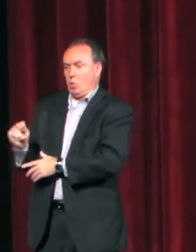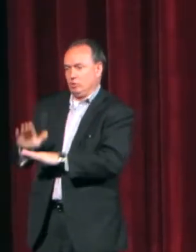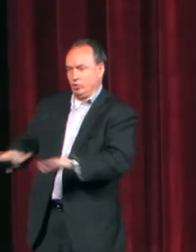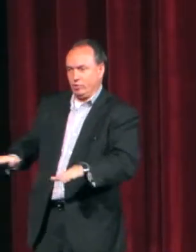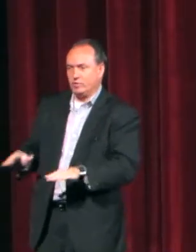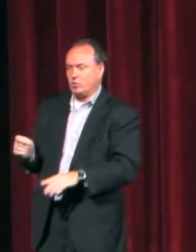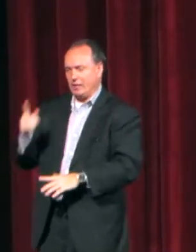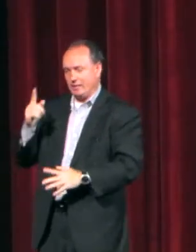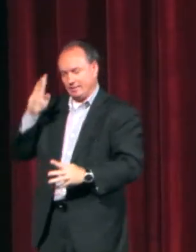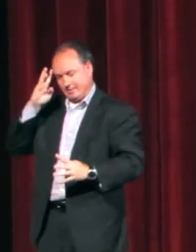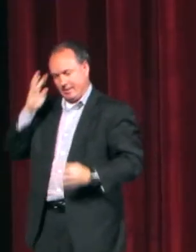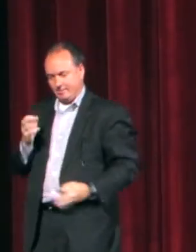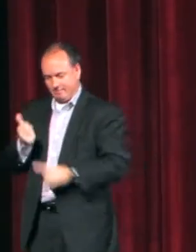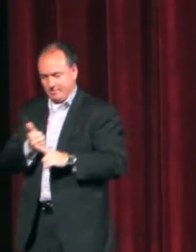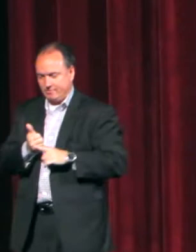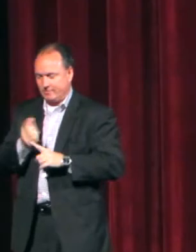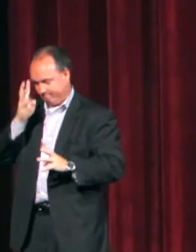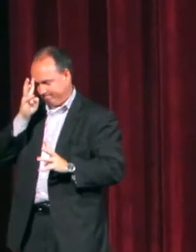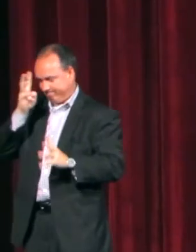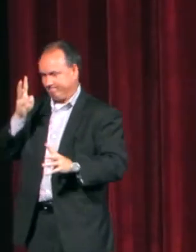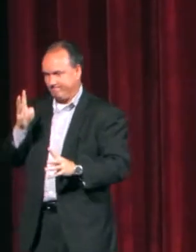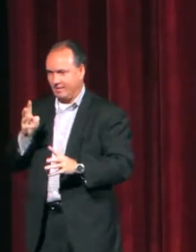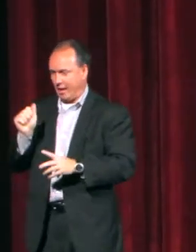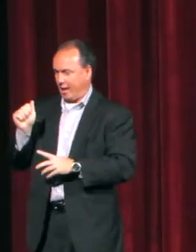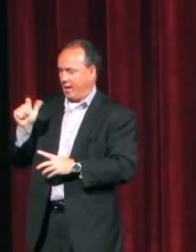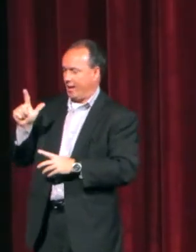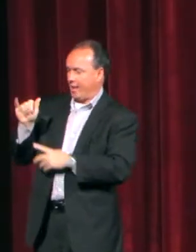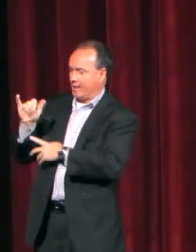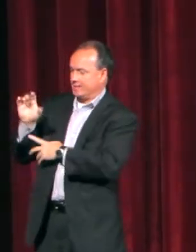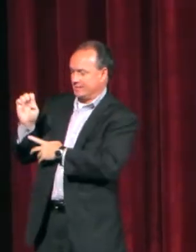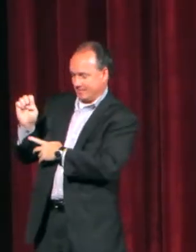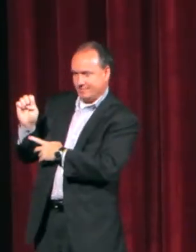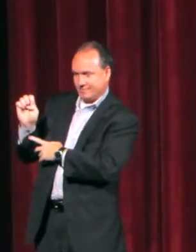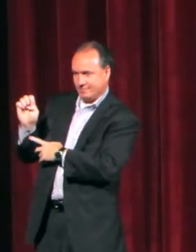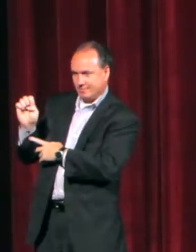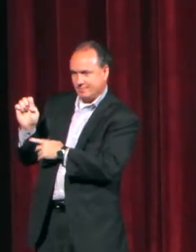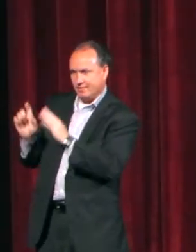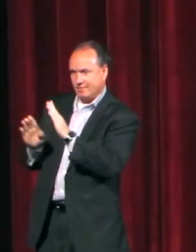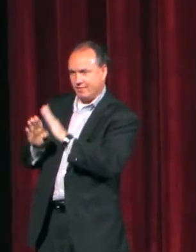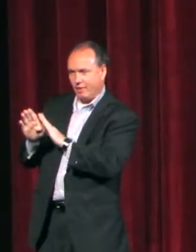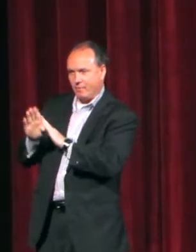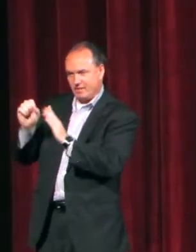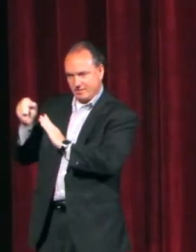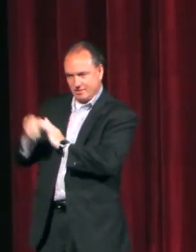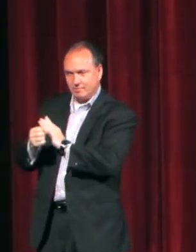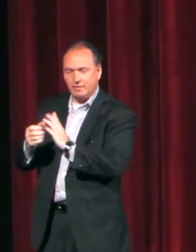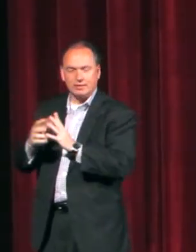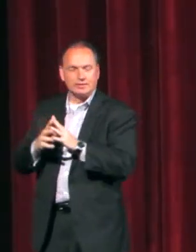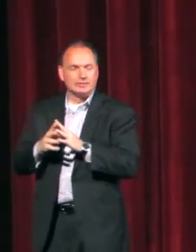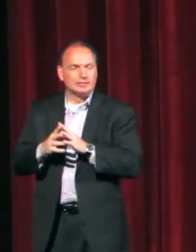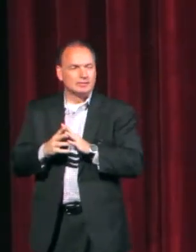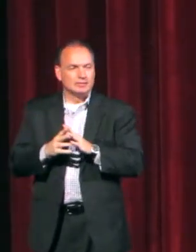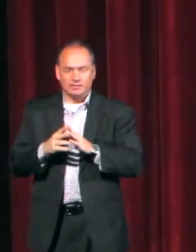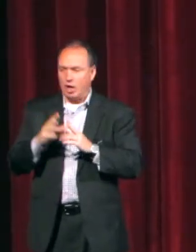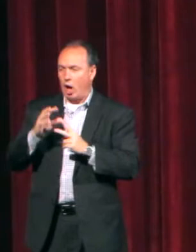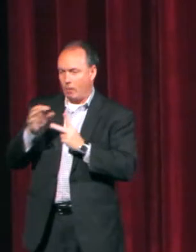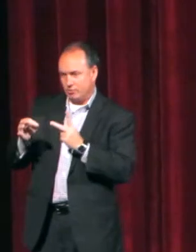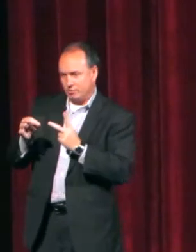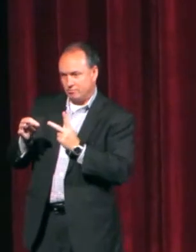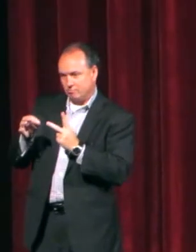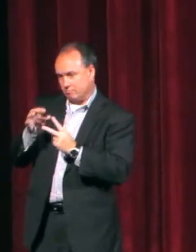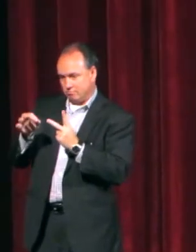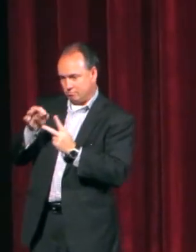So he took it upon himself and developed this new system, which, like I said earlier, it's an option-based